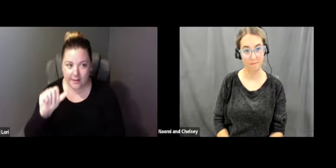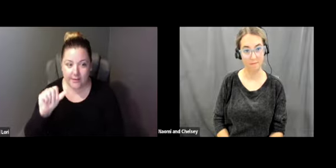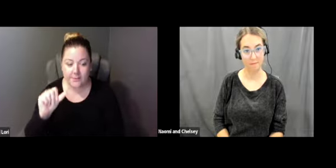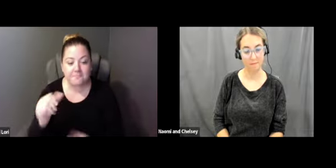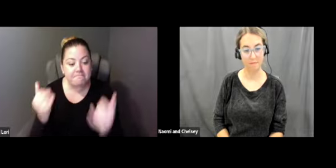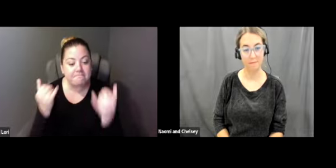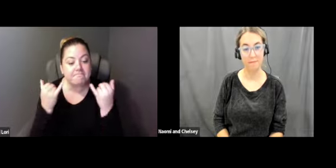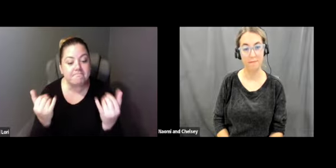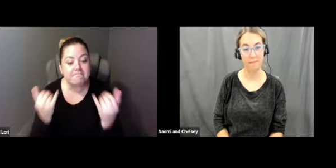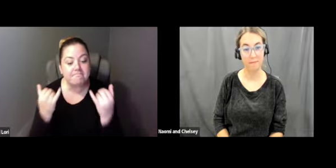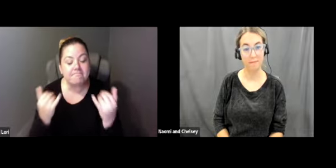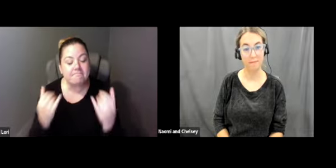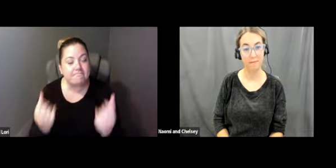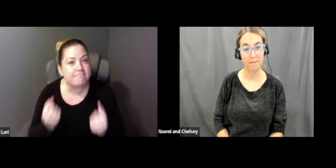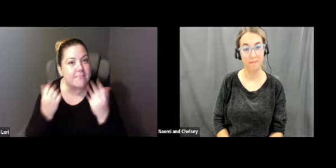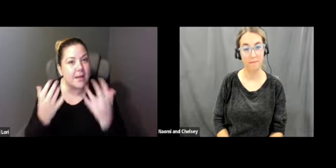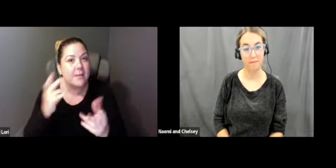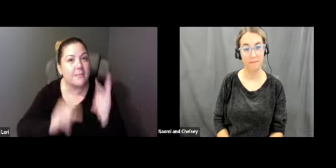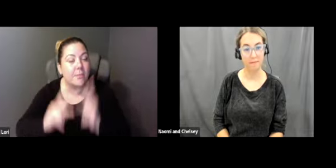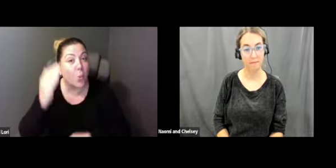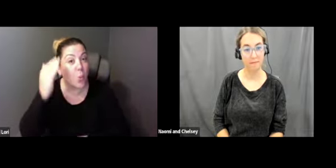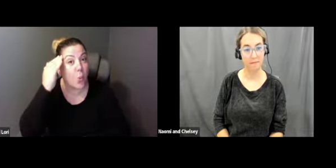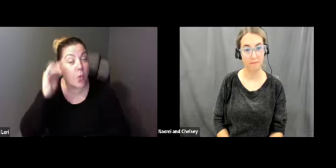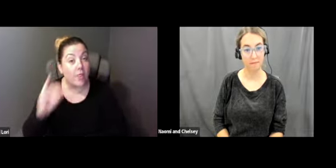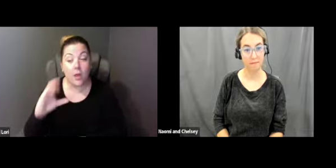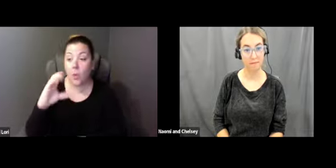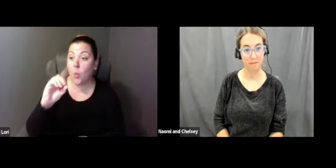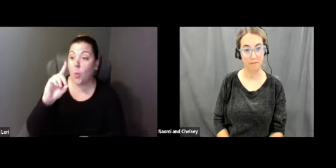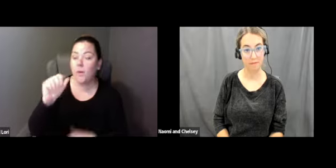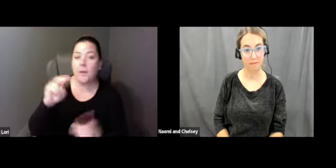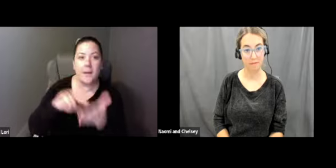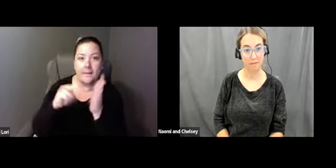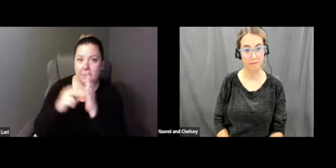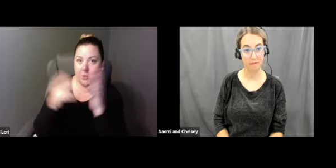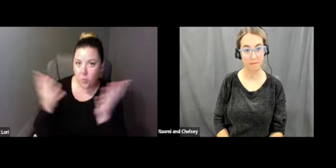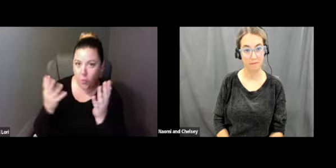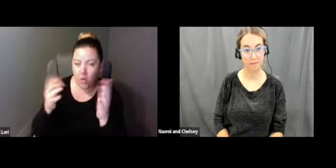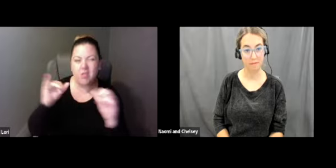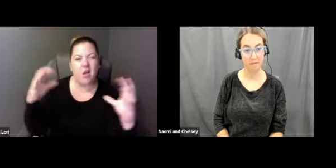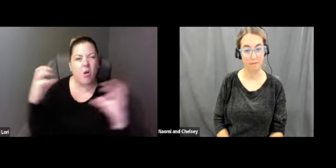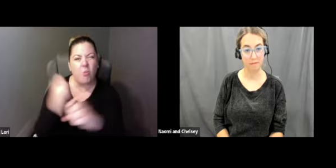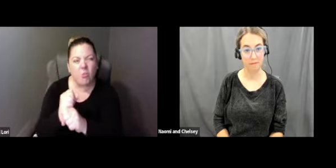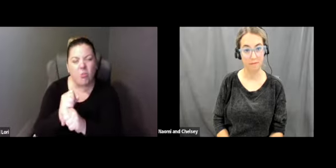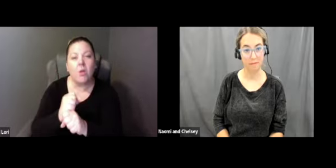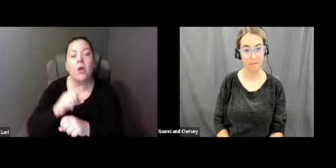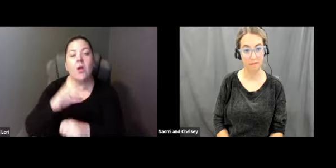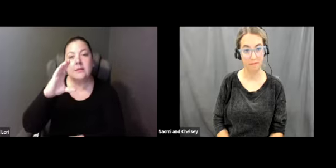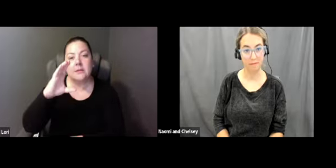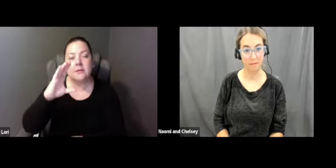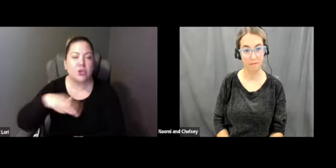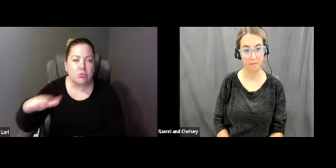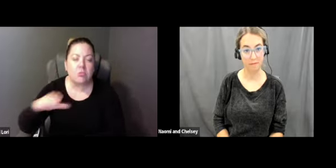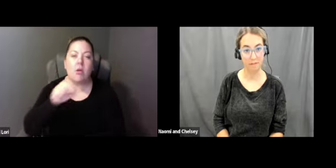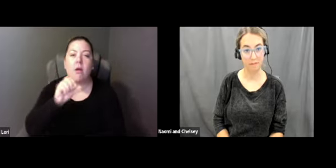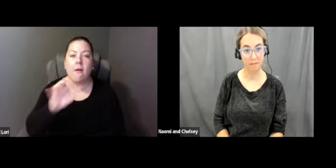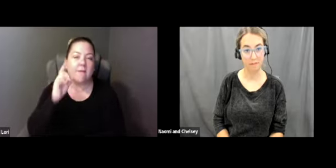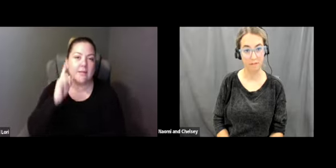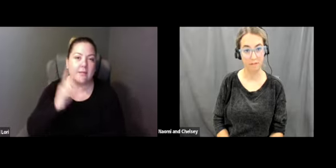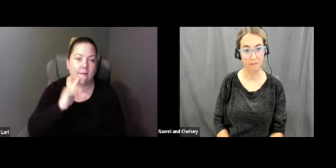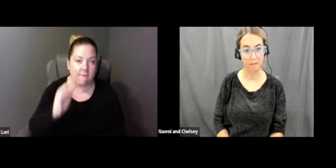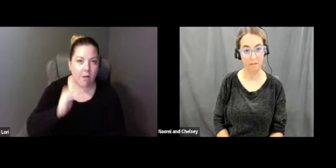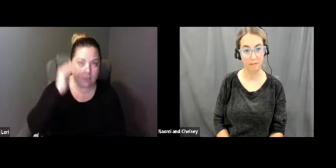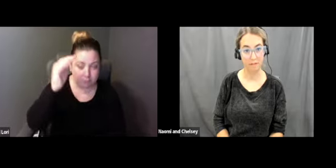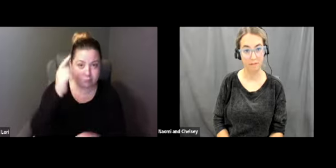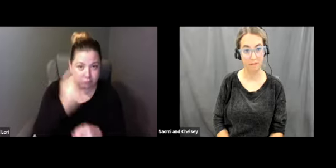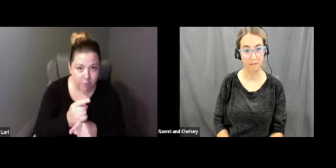know what that word means. It's an acronym for Children of Deaf Adults. What CODA means, it represents